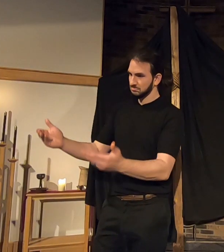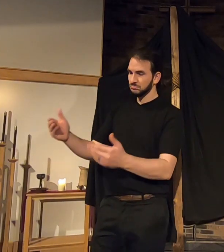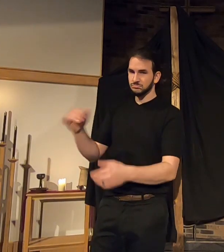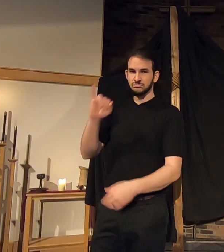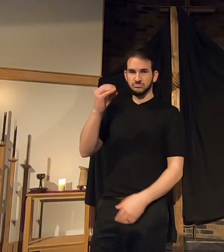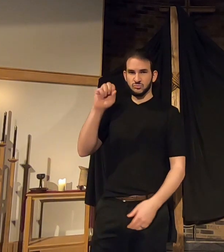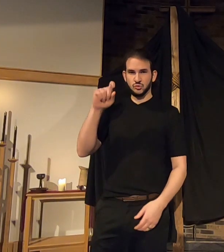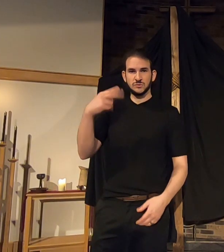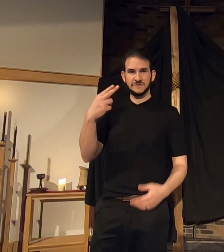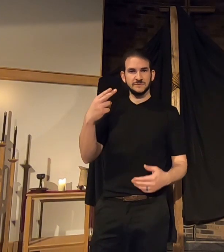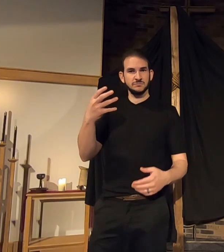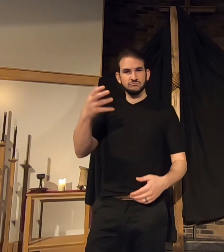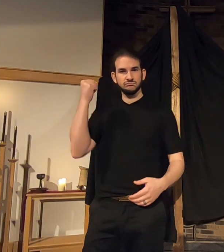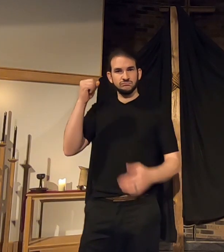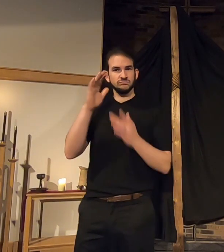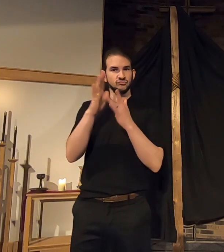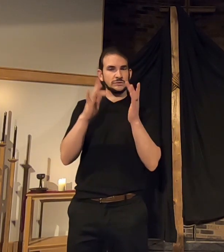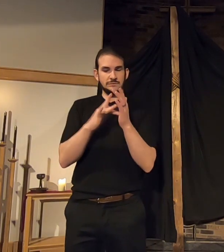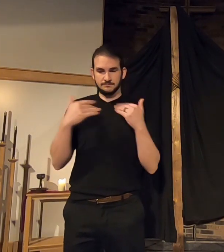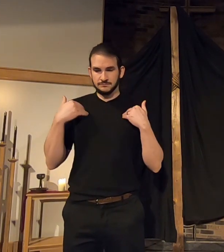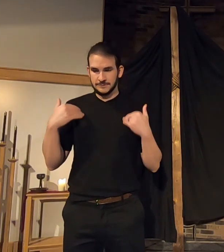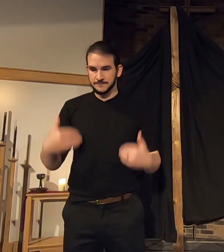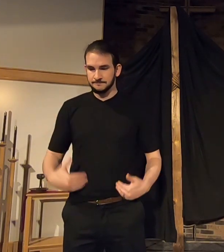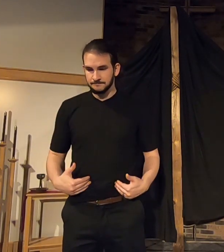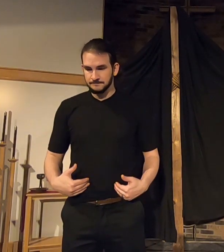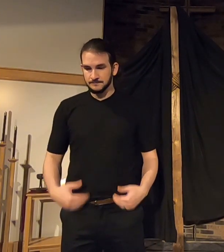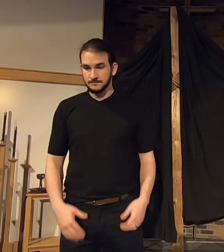Pilate let Joseph have Jesus' body.